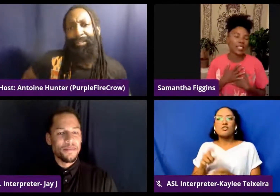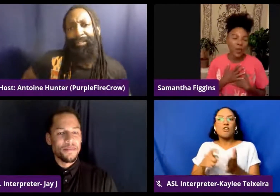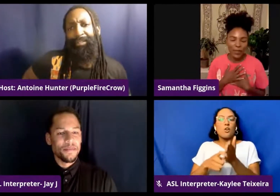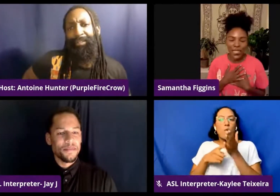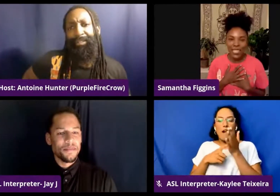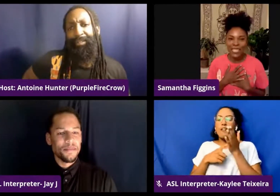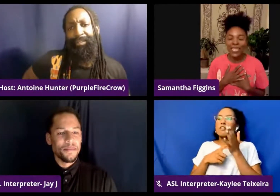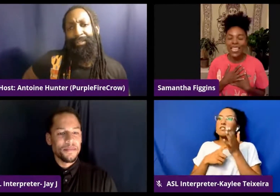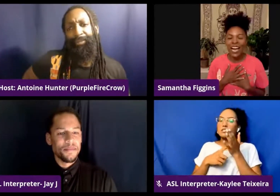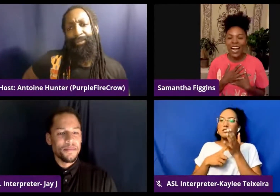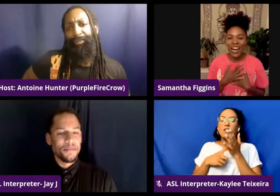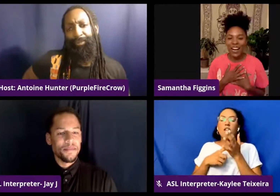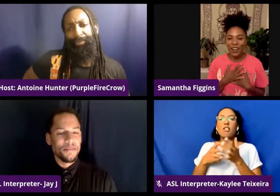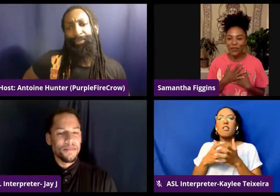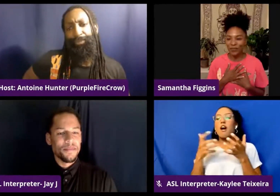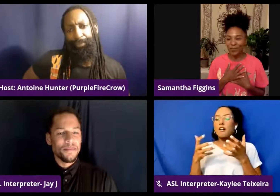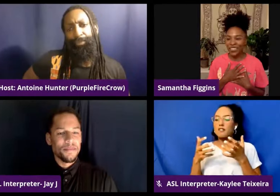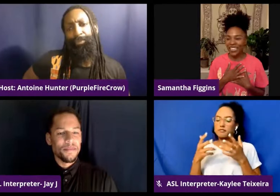lot of self-acceptance.